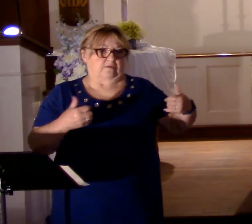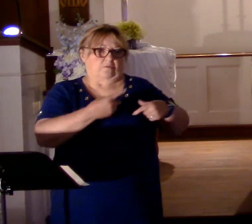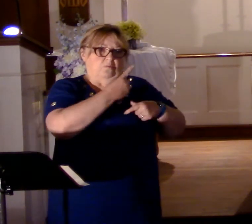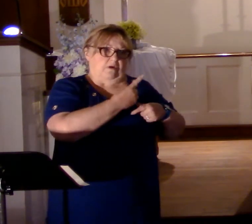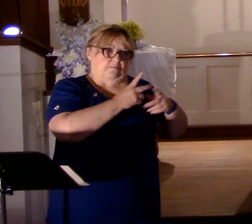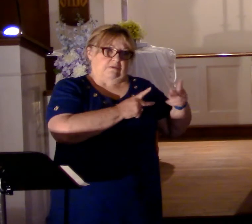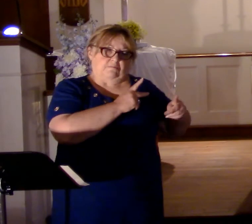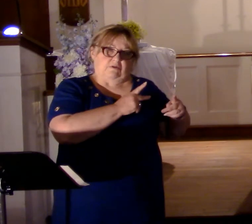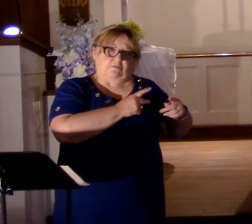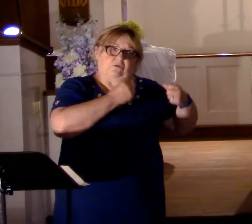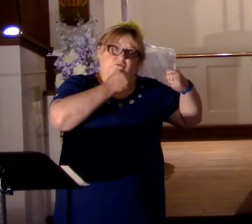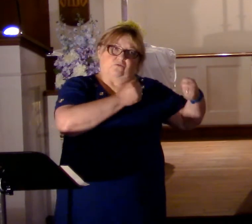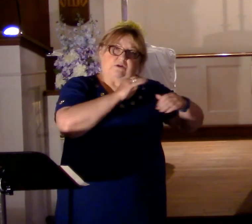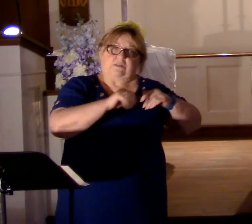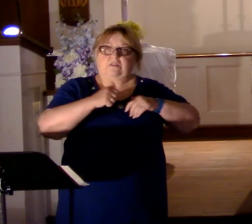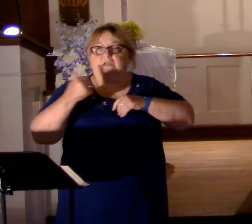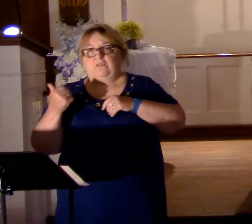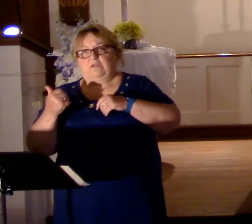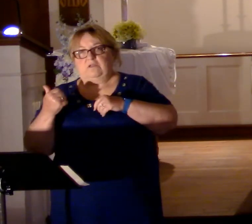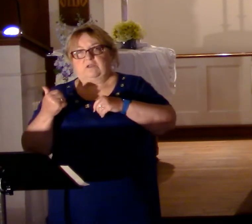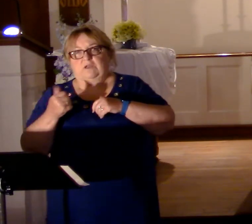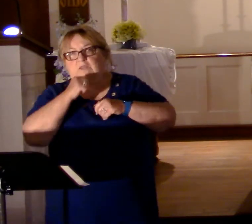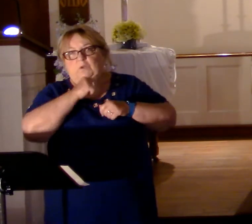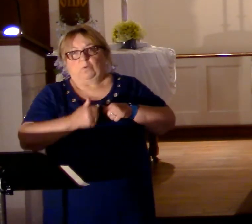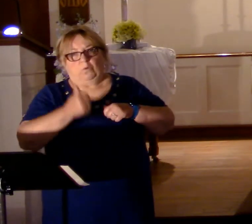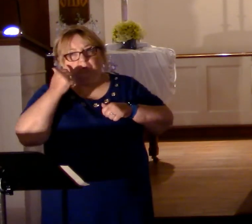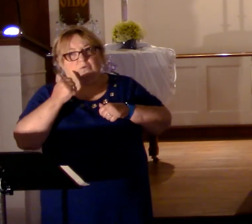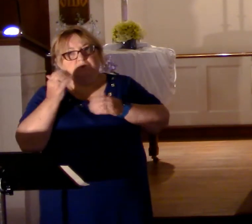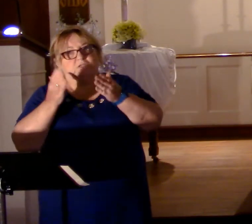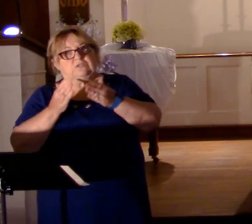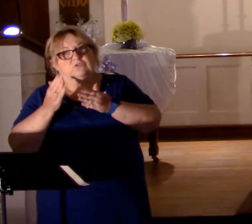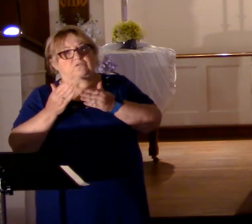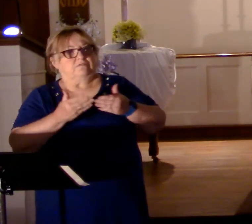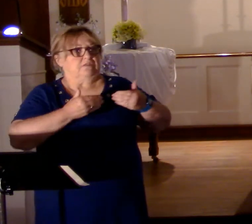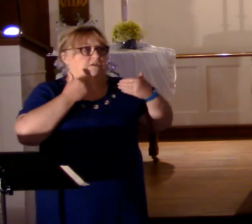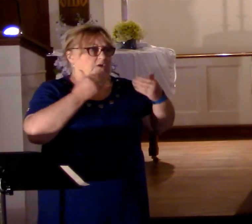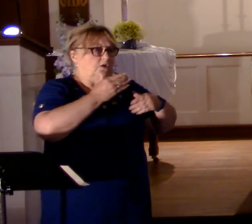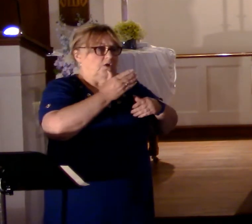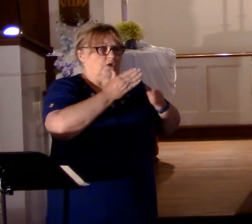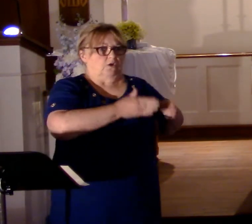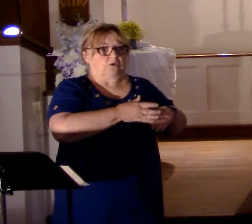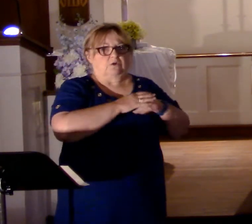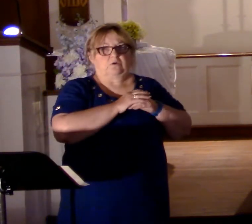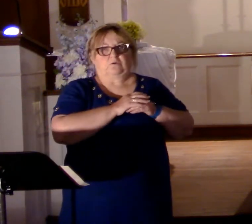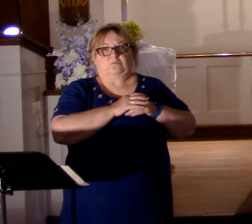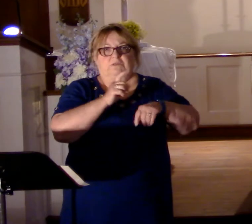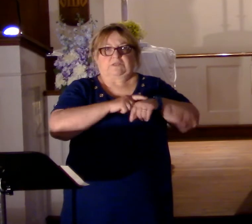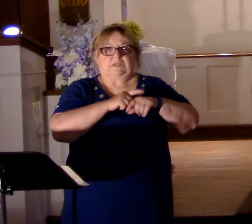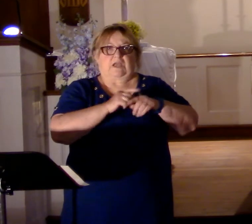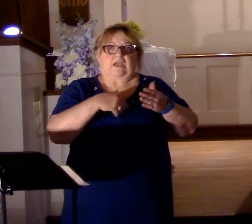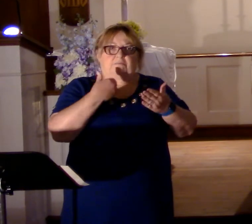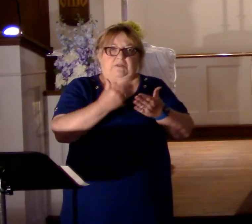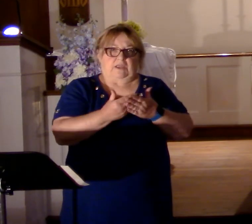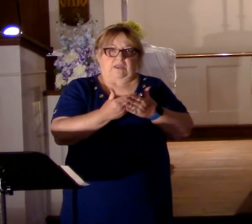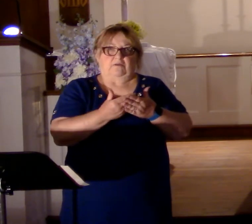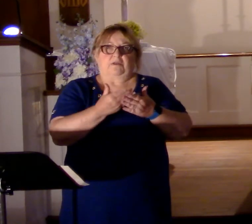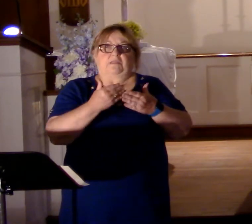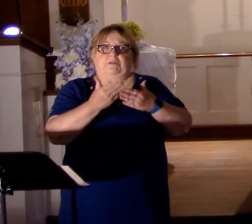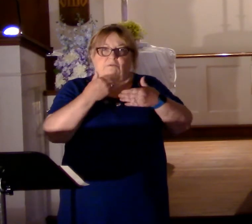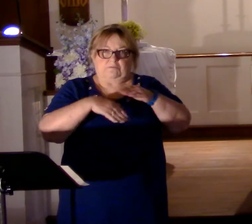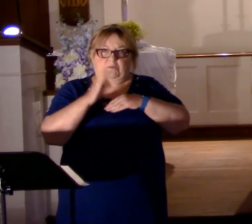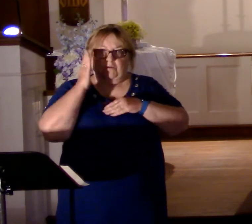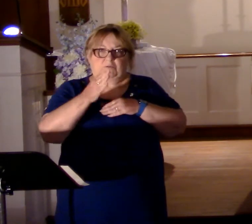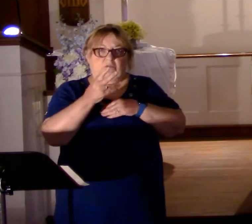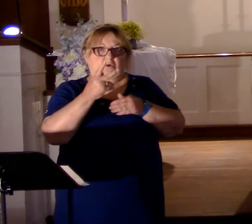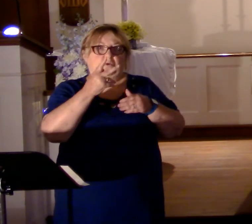One people will be stronger than the other, and the older will serve the younger. When the time came for her to give birth, there were